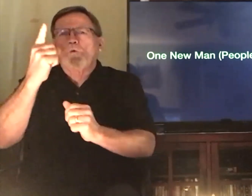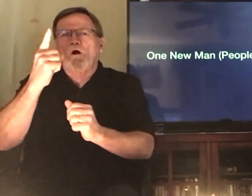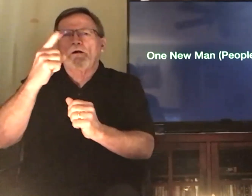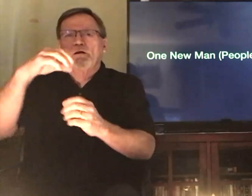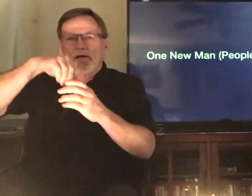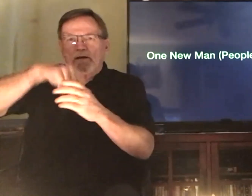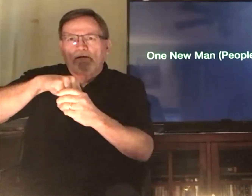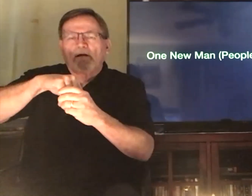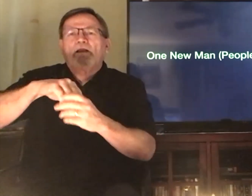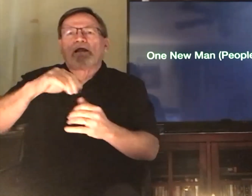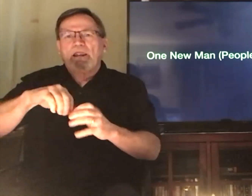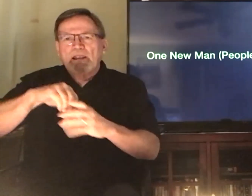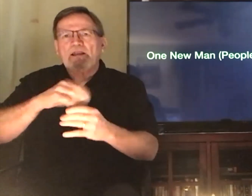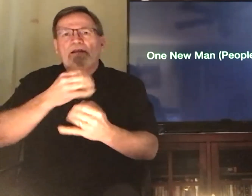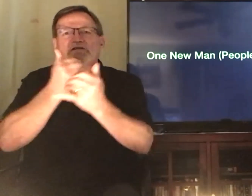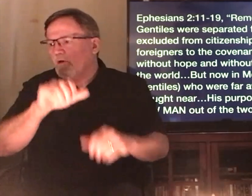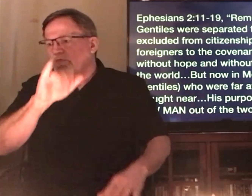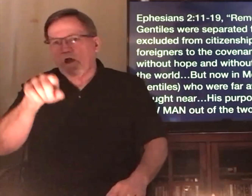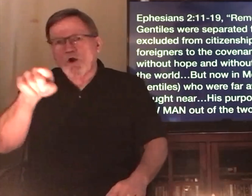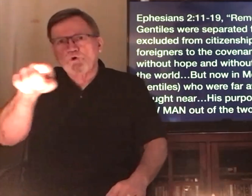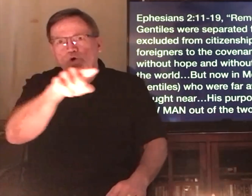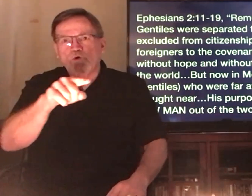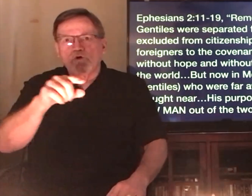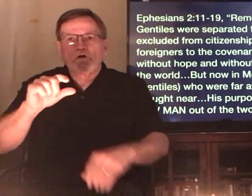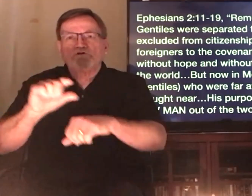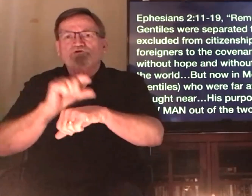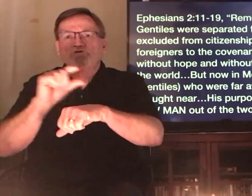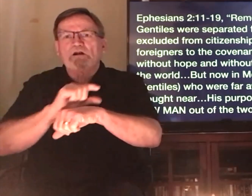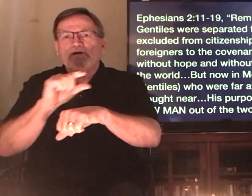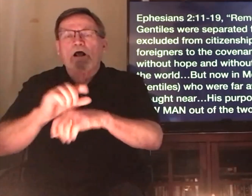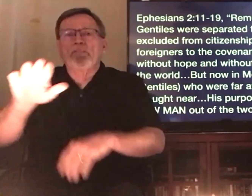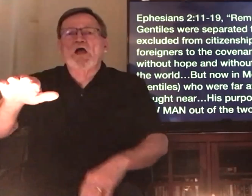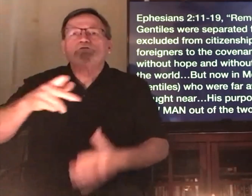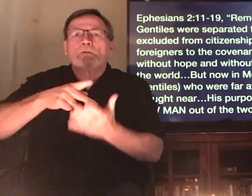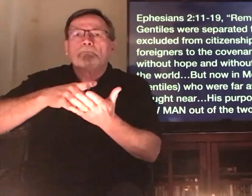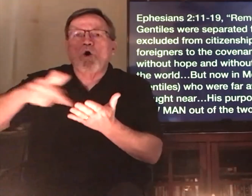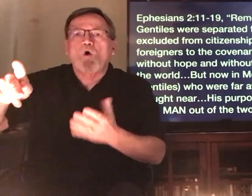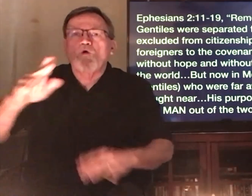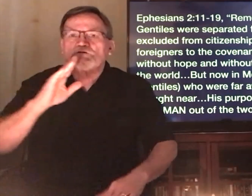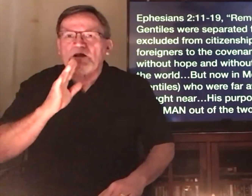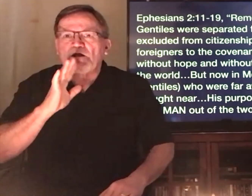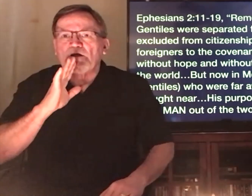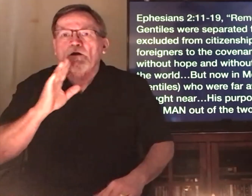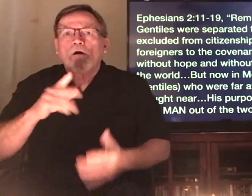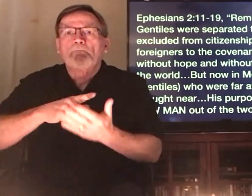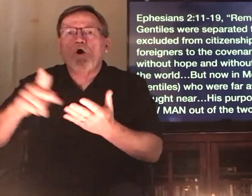one in Yeshua, Messiah, to explain. Just guiding. That I never